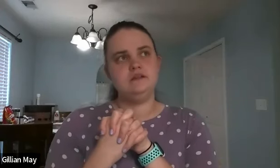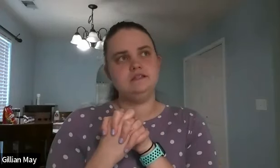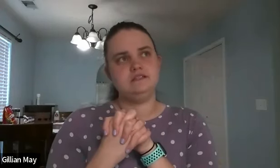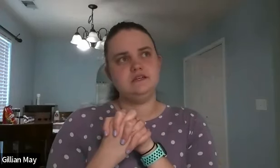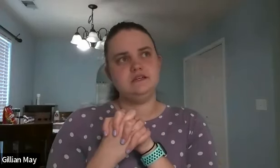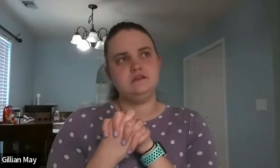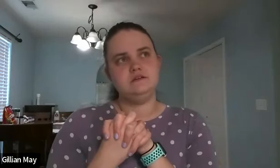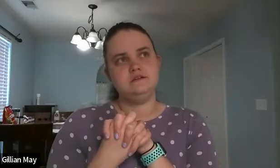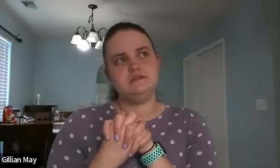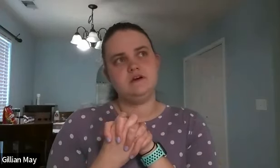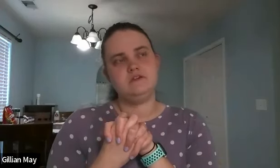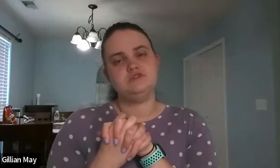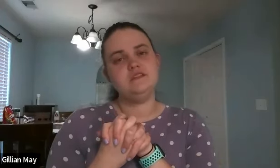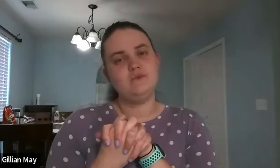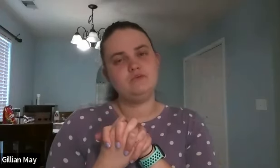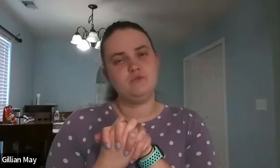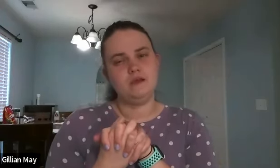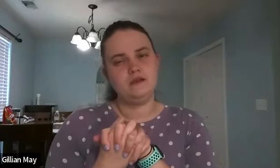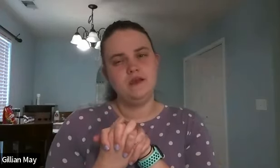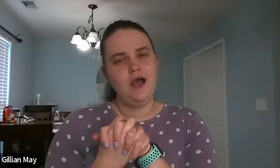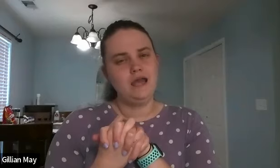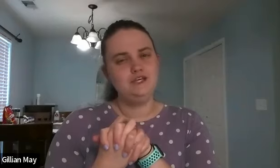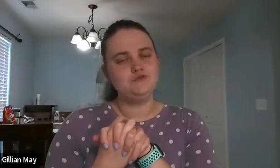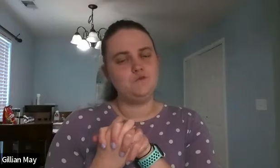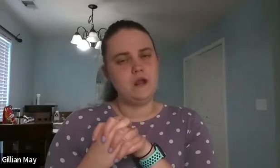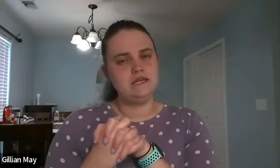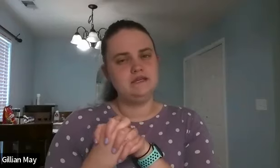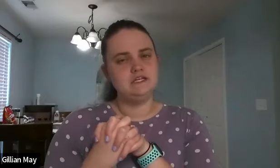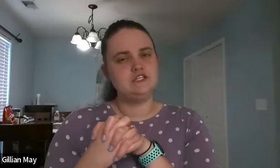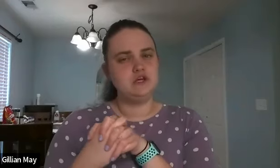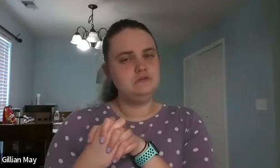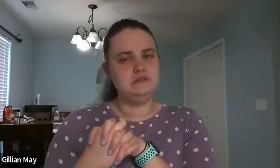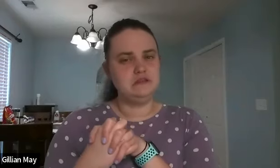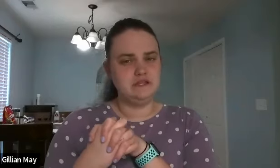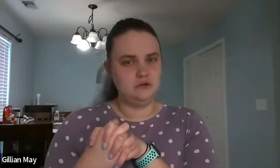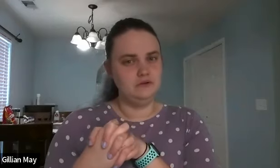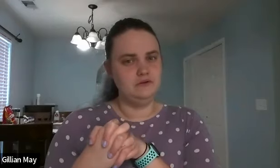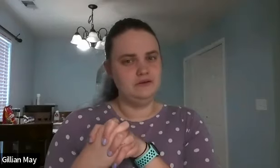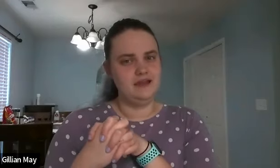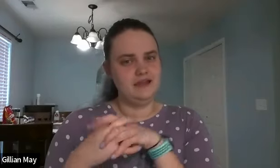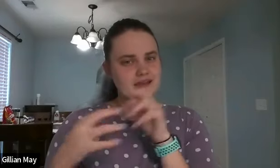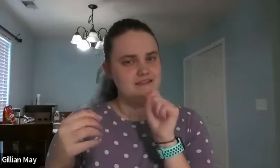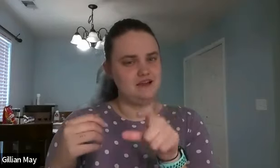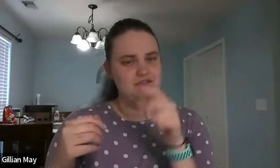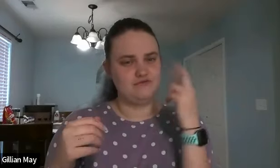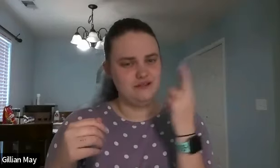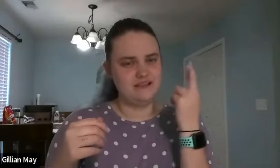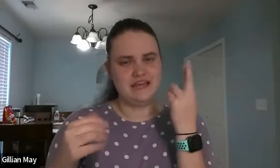Let's see. Some other, I'm trying to think of one with when. I use when so little in ASL. I've realized that. I